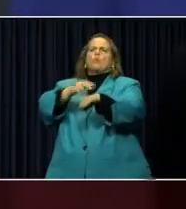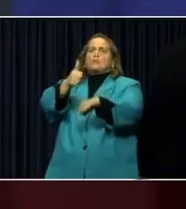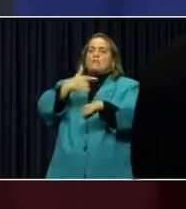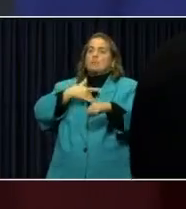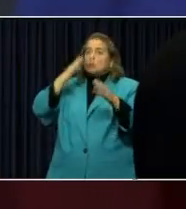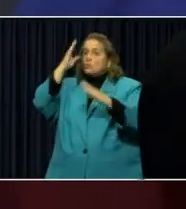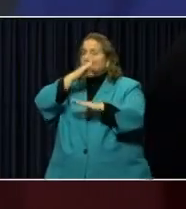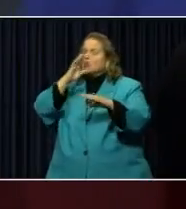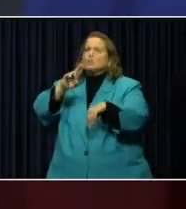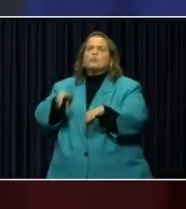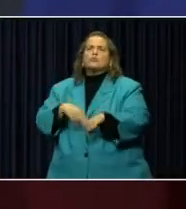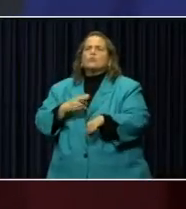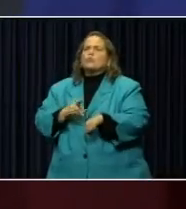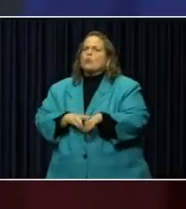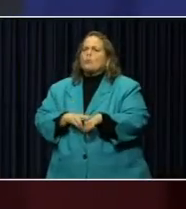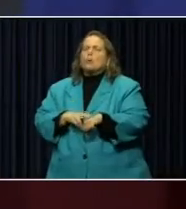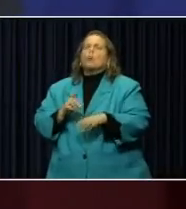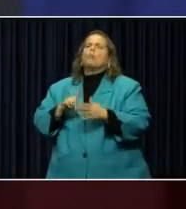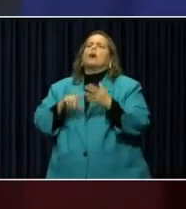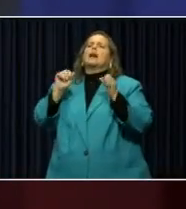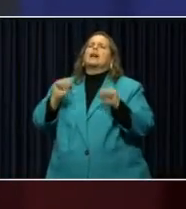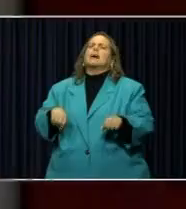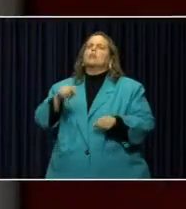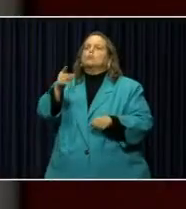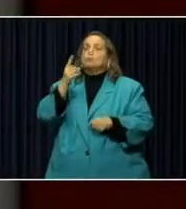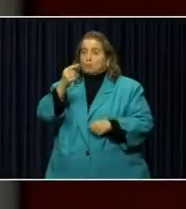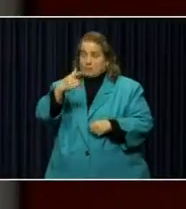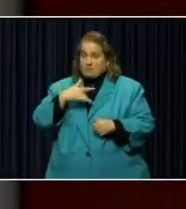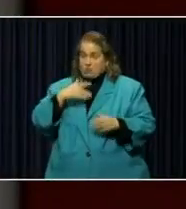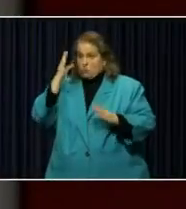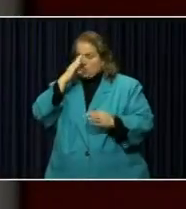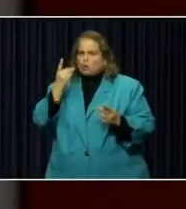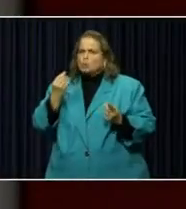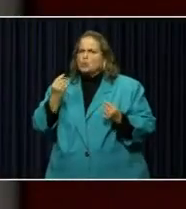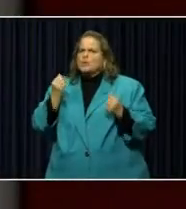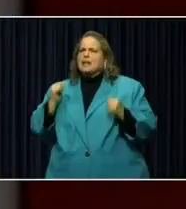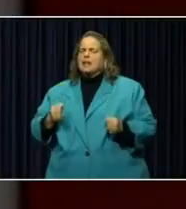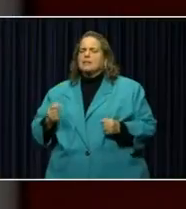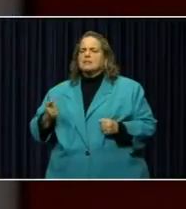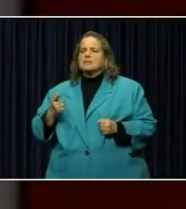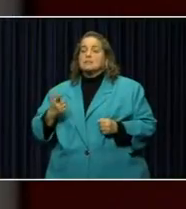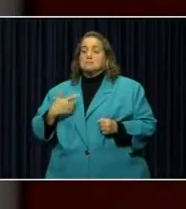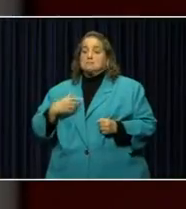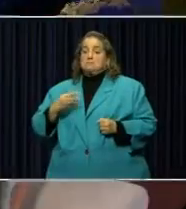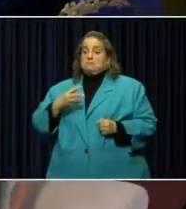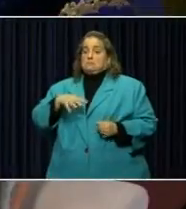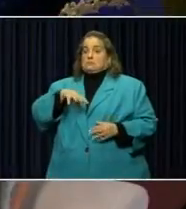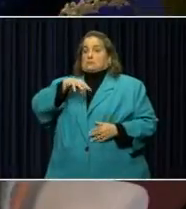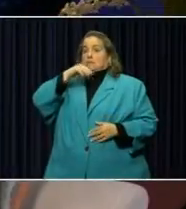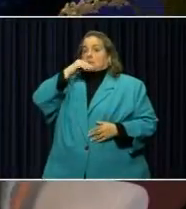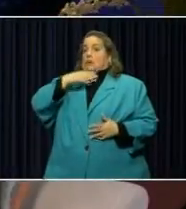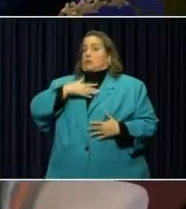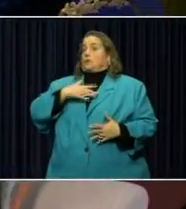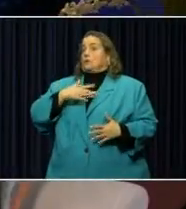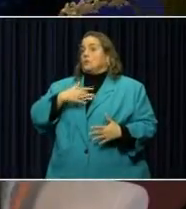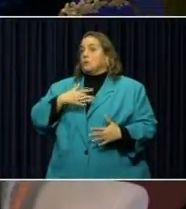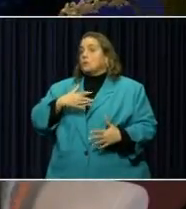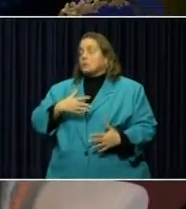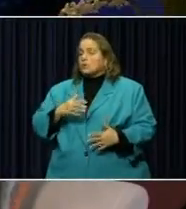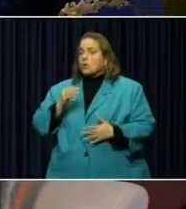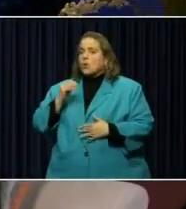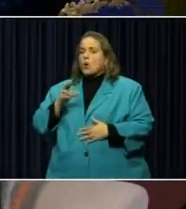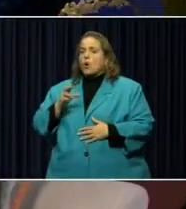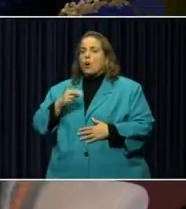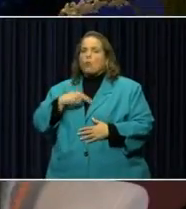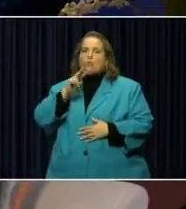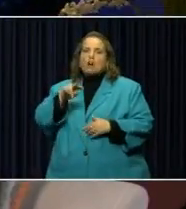worried. What are some things that we can do when you feel worried? Well, I usually take a deep breath or watching